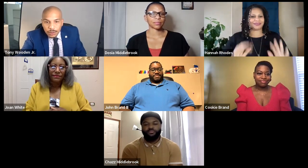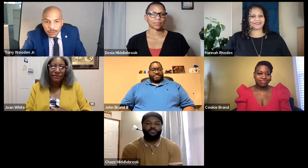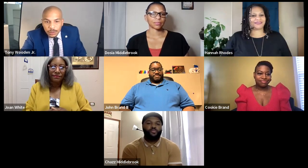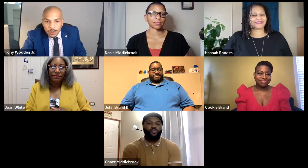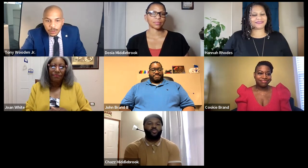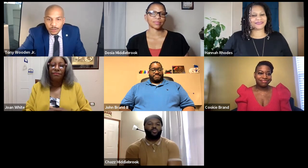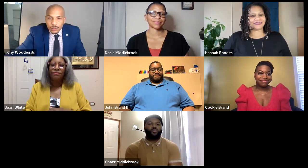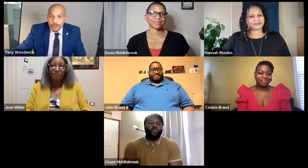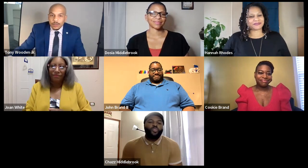copper bracelet, and that's it.